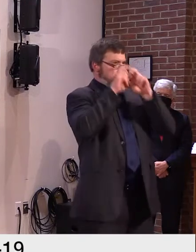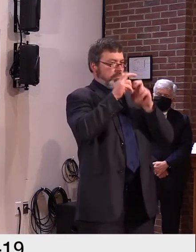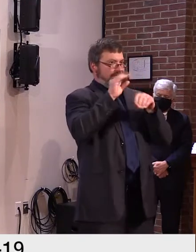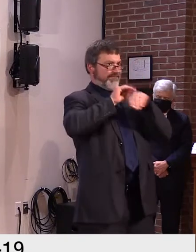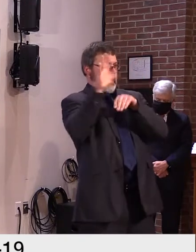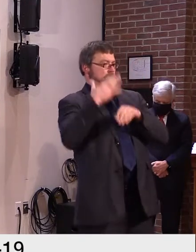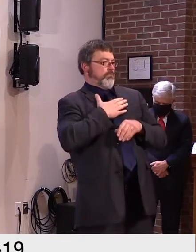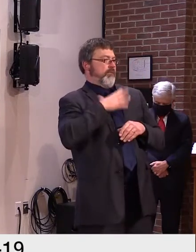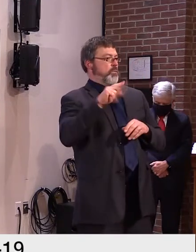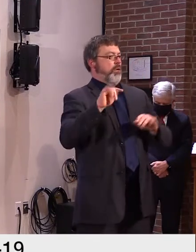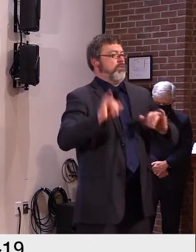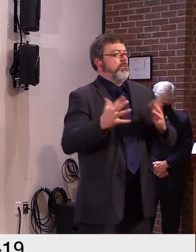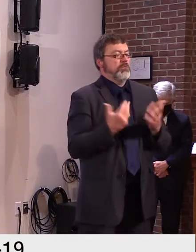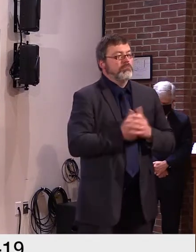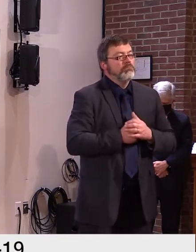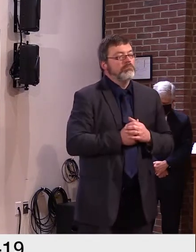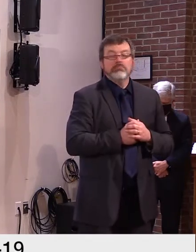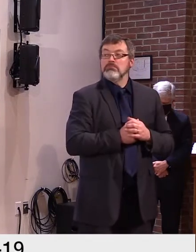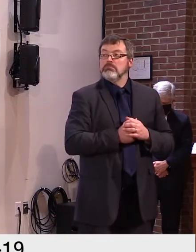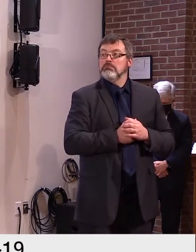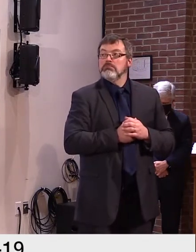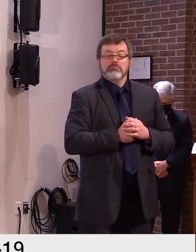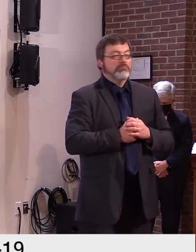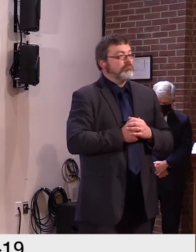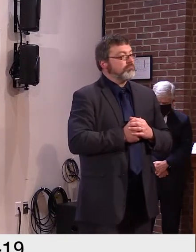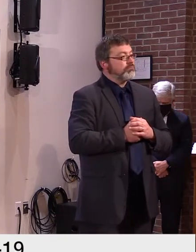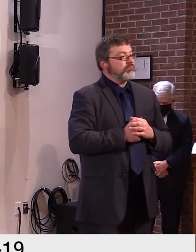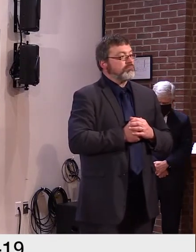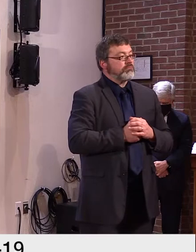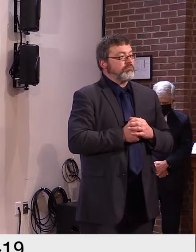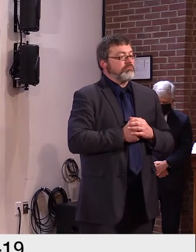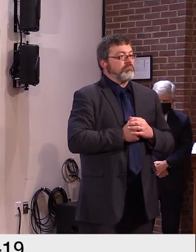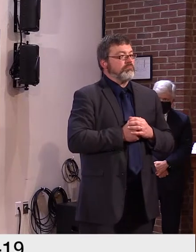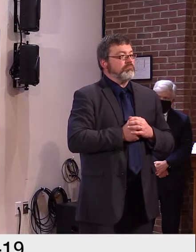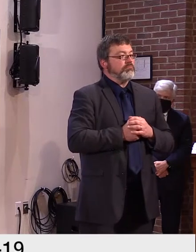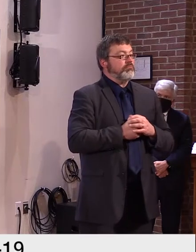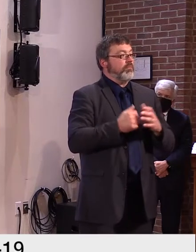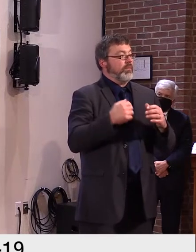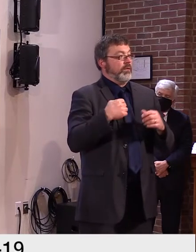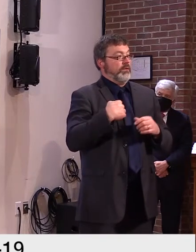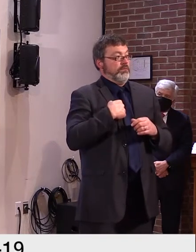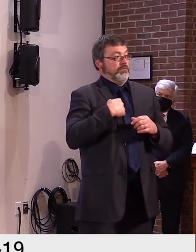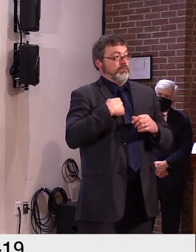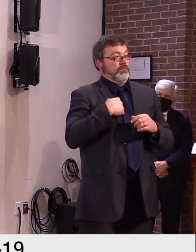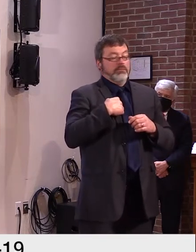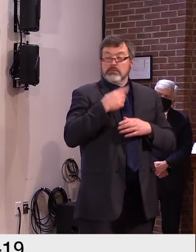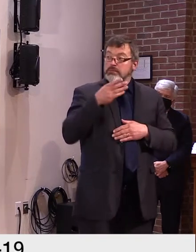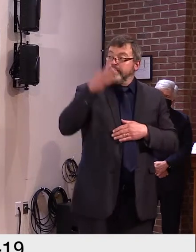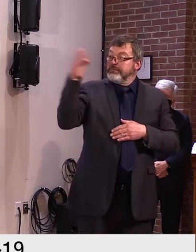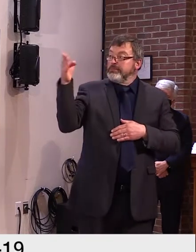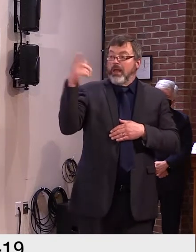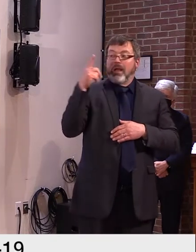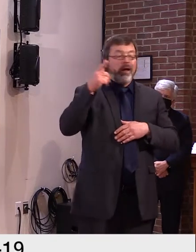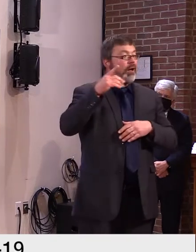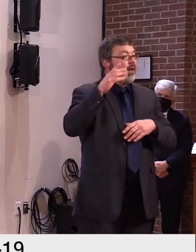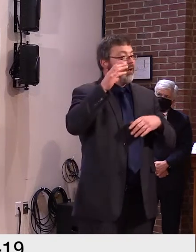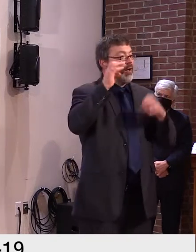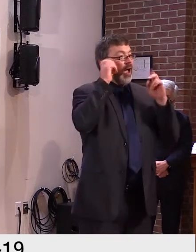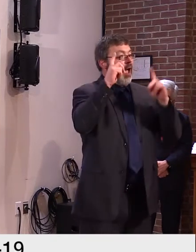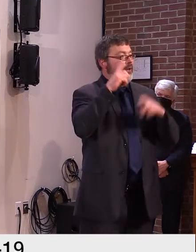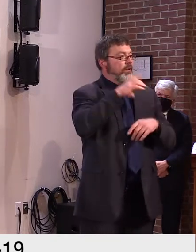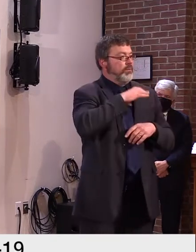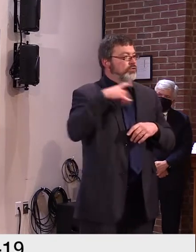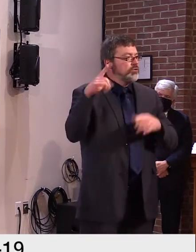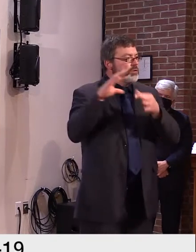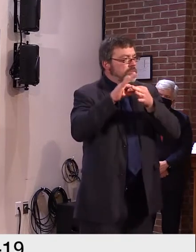You've heard a lot about our very successful experience with K through 12, which I won't reiterate here.